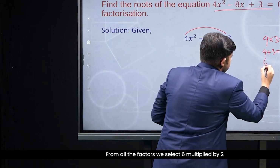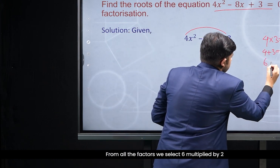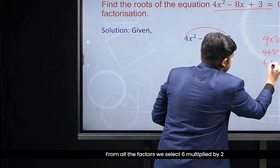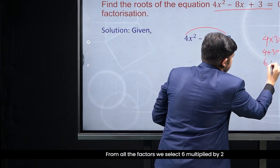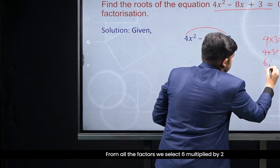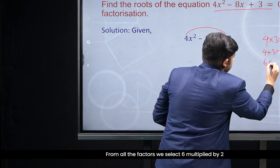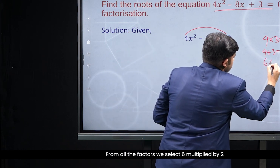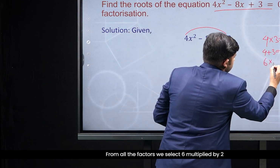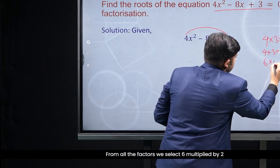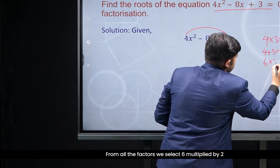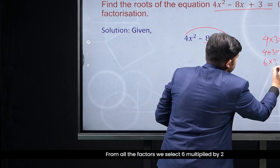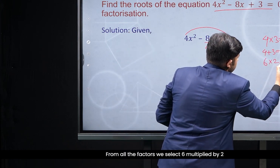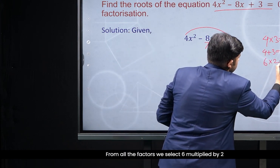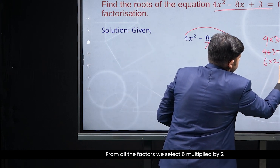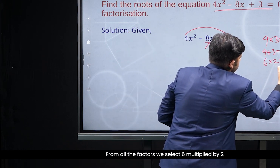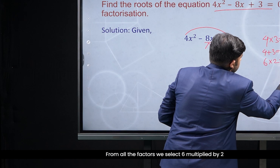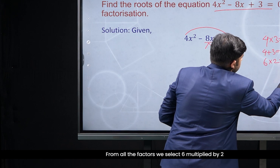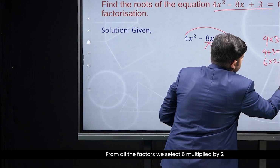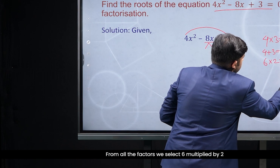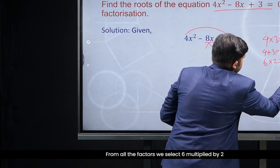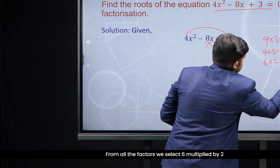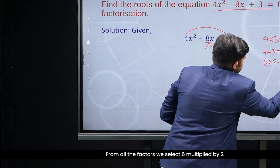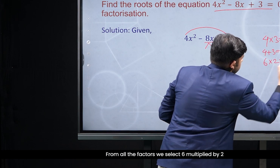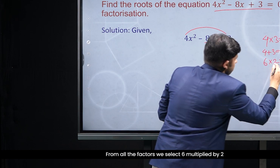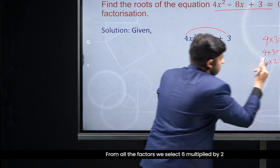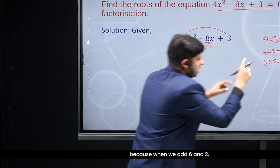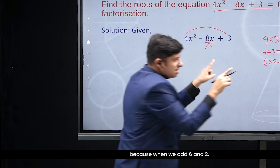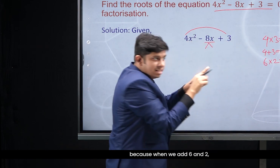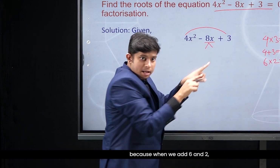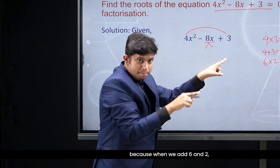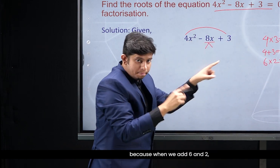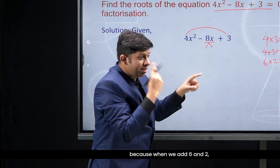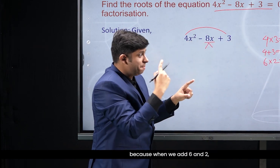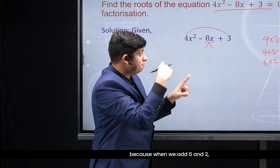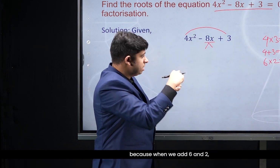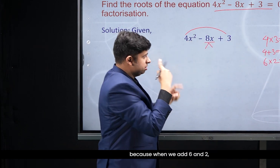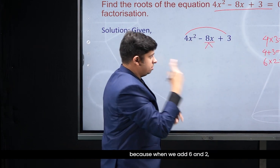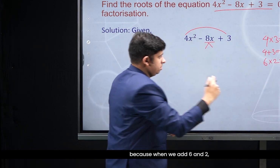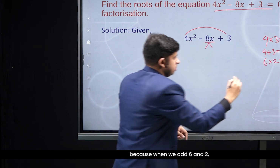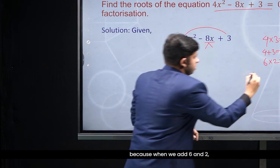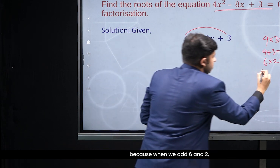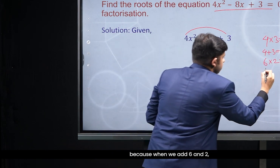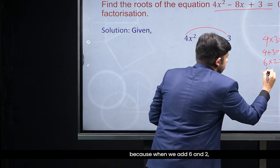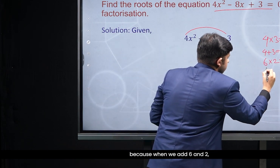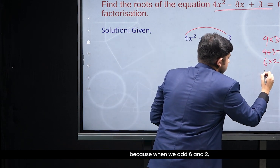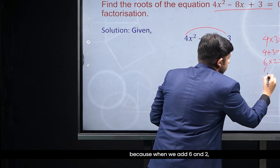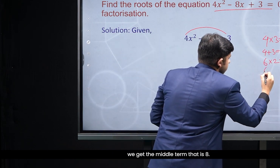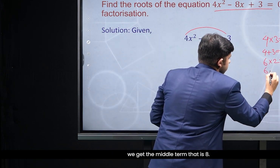From the factors, we select 6 multiplied by 2 because when we add 6 and 2, we get the